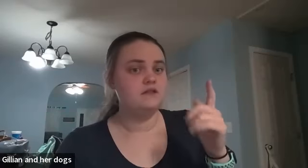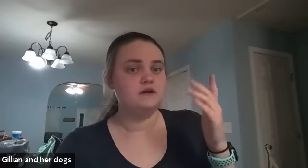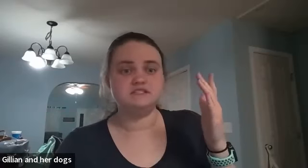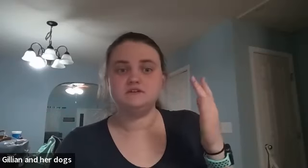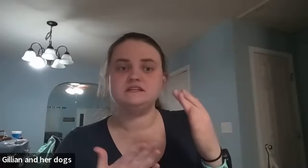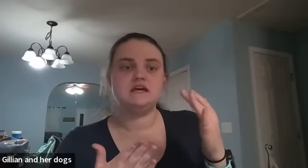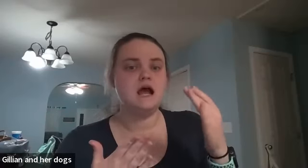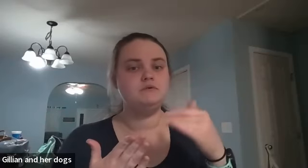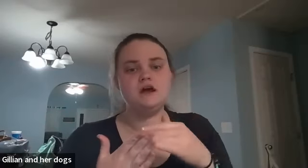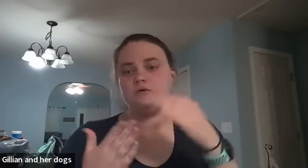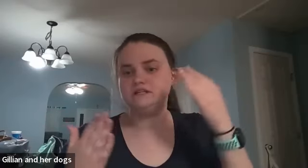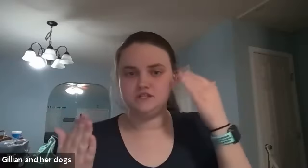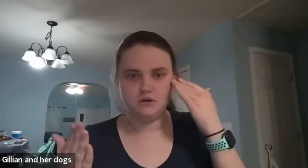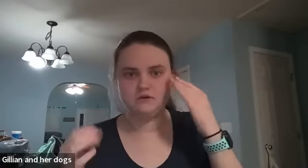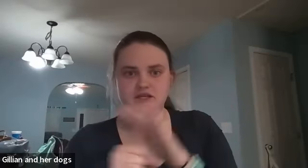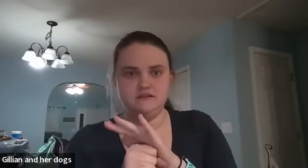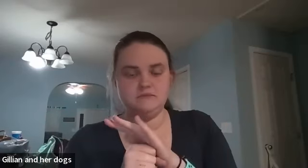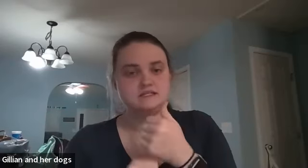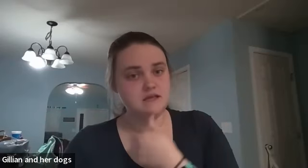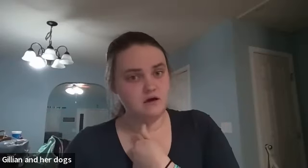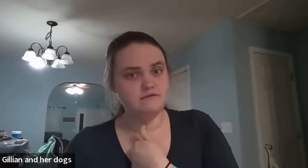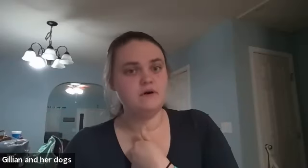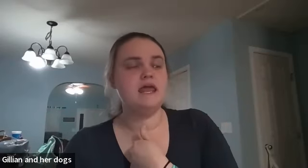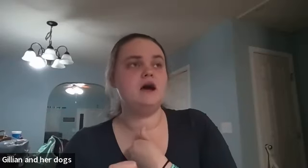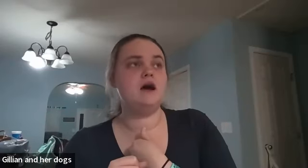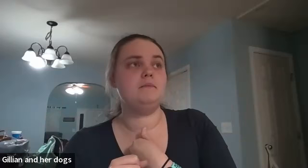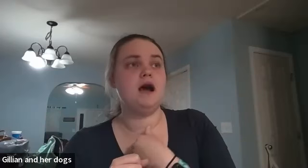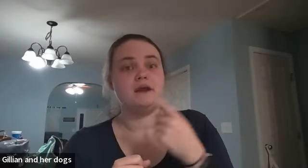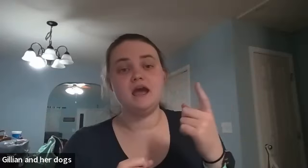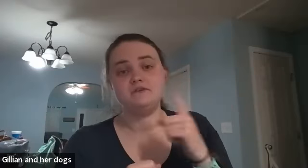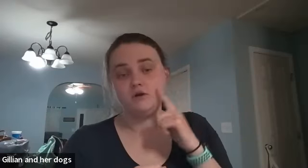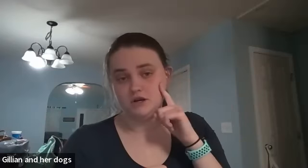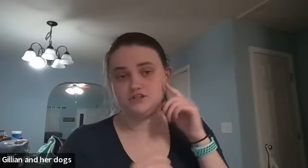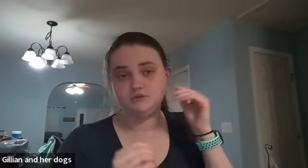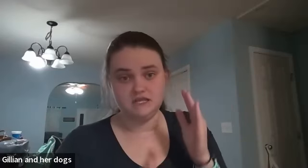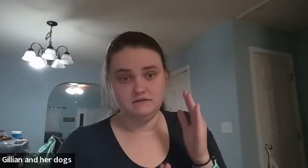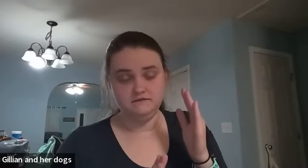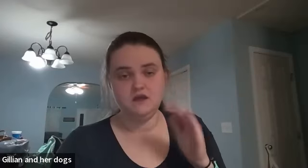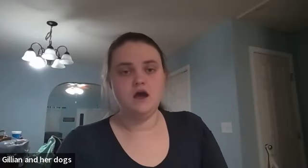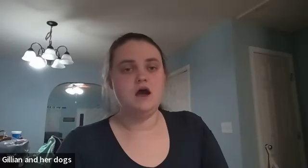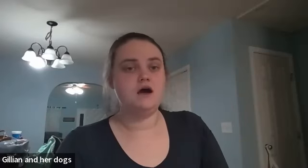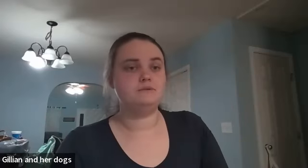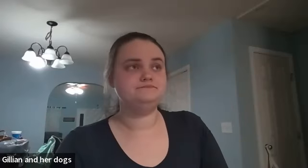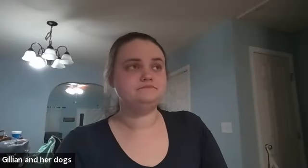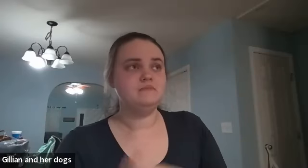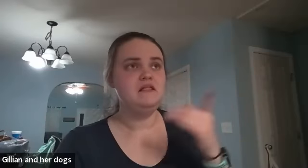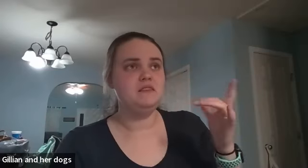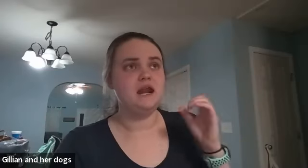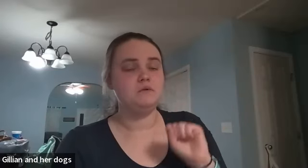there are still things that I will not always know completely myself. And, but I have coworkers who are deaf, that I work